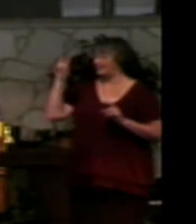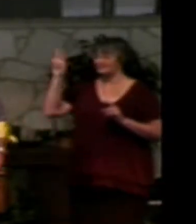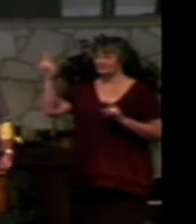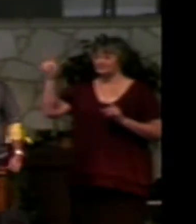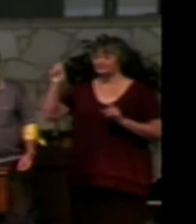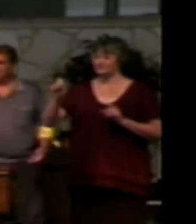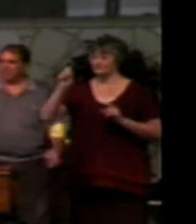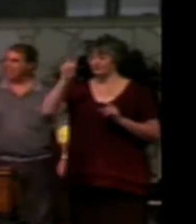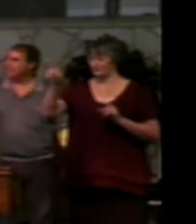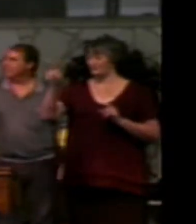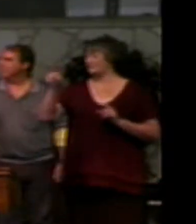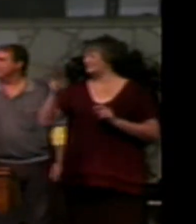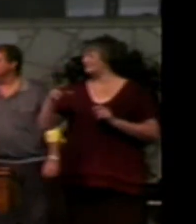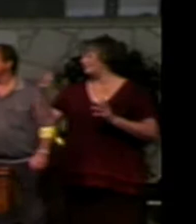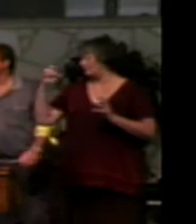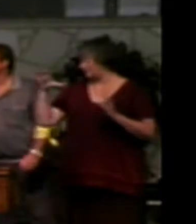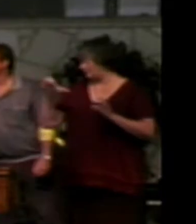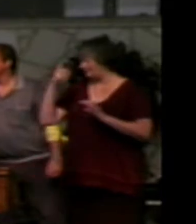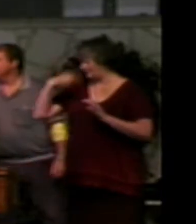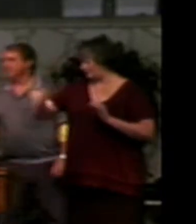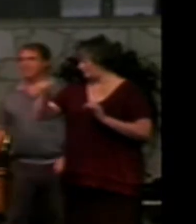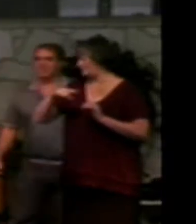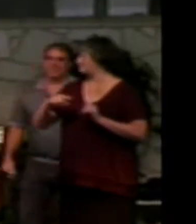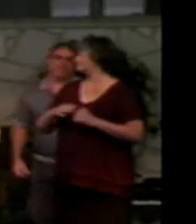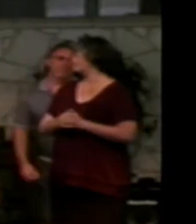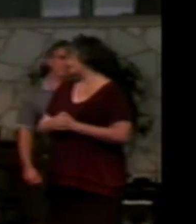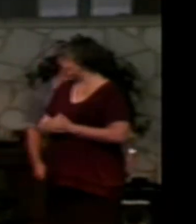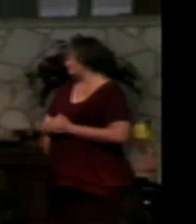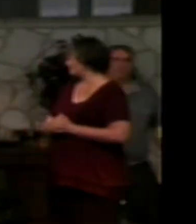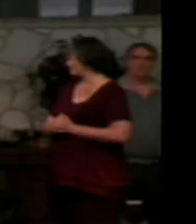Romans 12:2. So we want to do it for you guys.